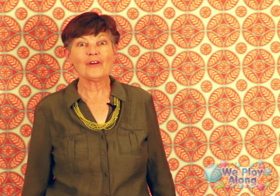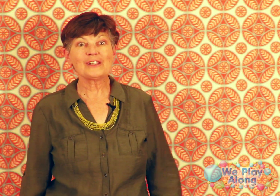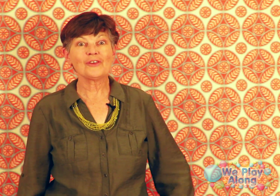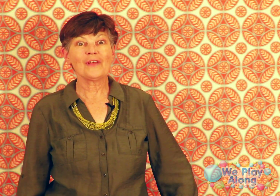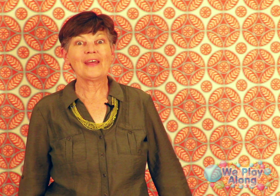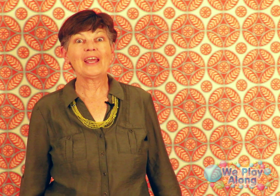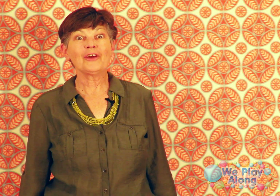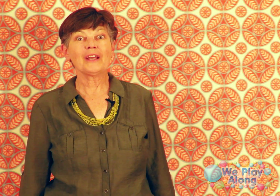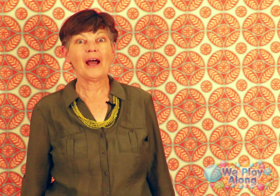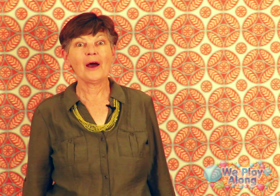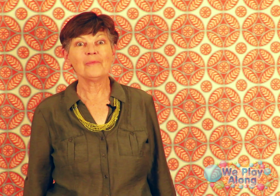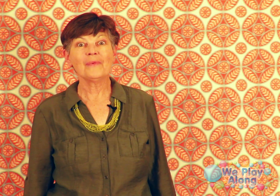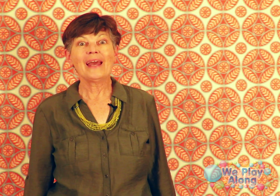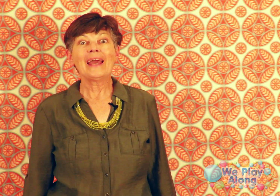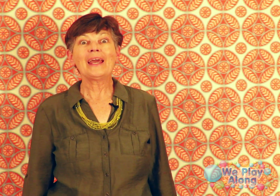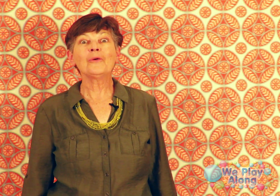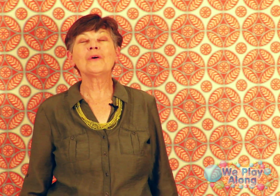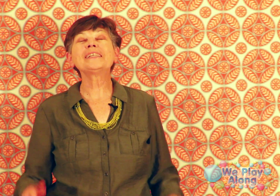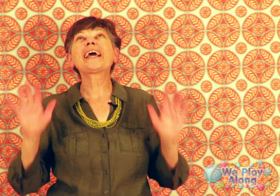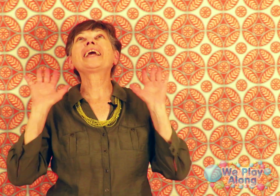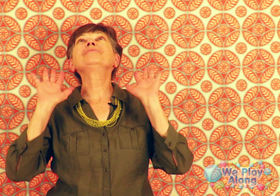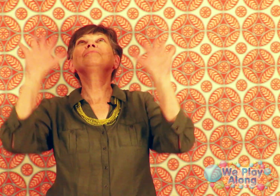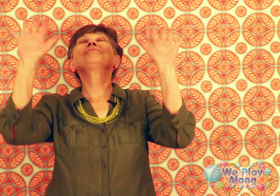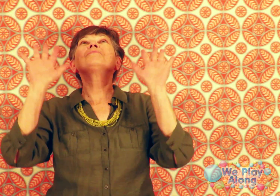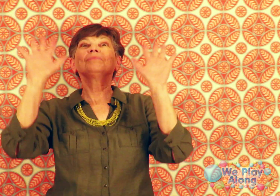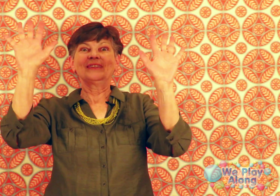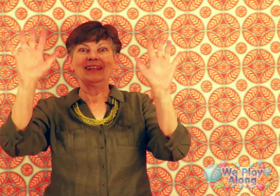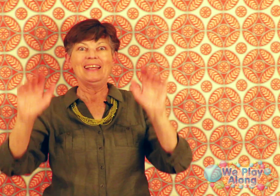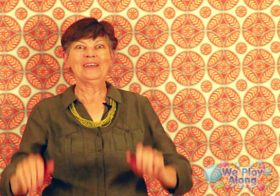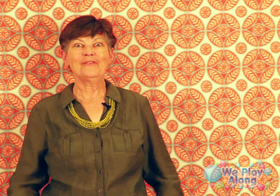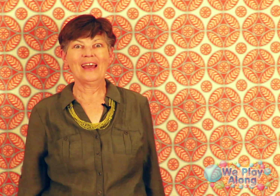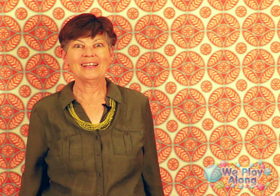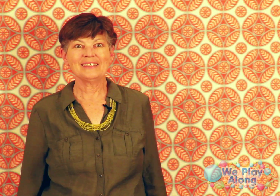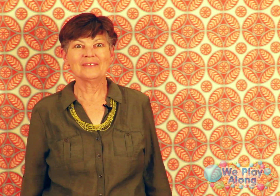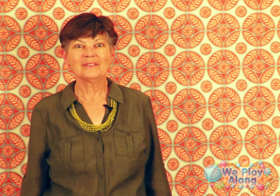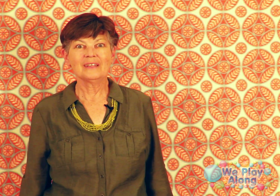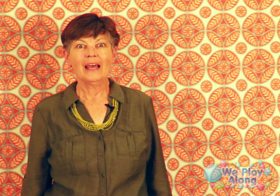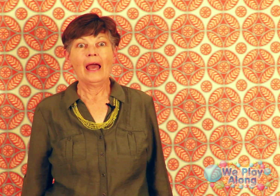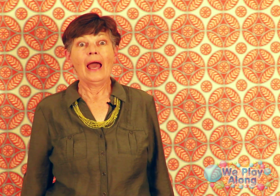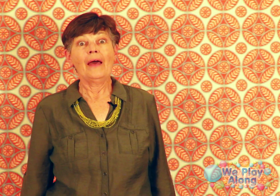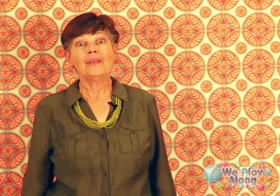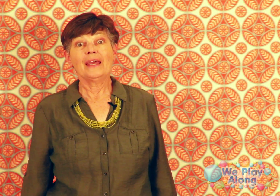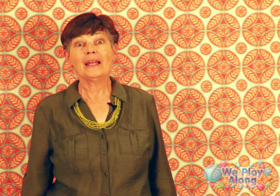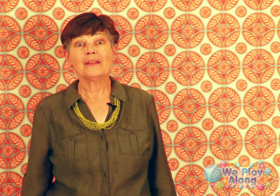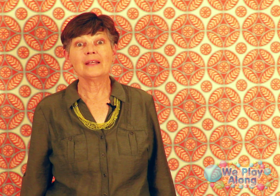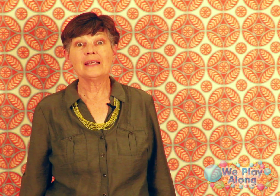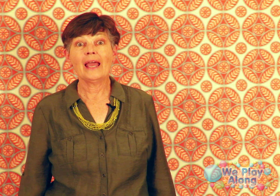friends so that they could come. It was an event. At the end of the day,